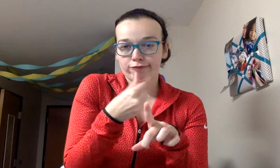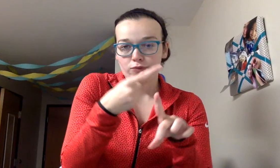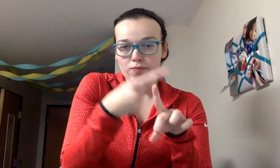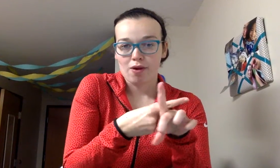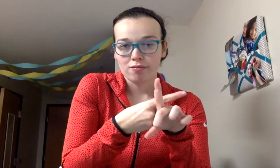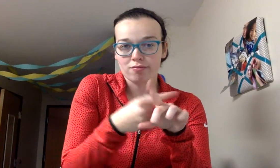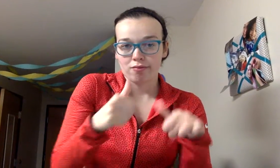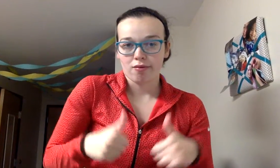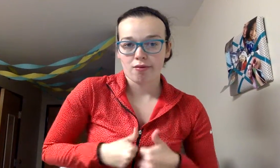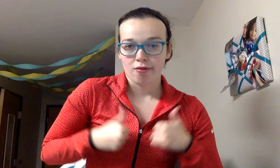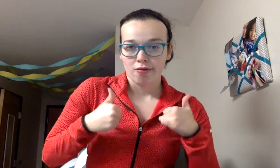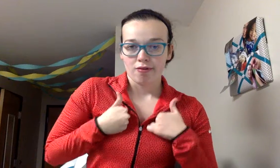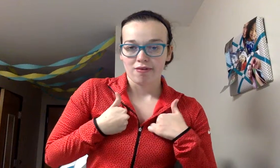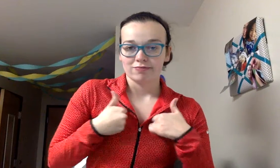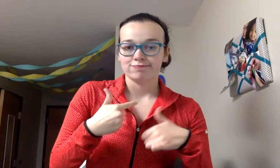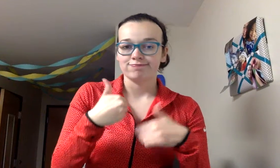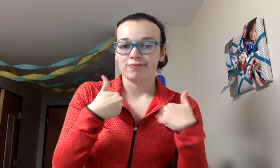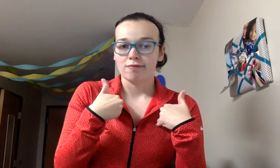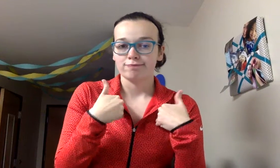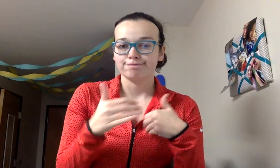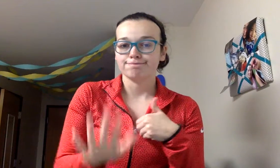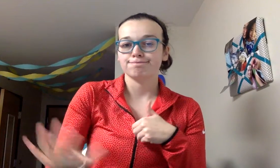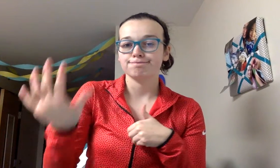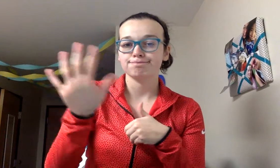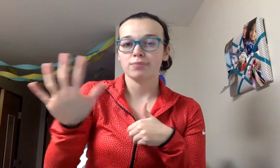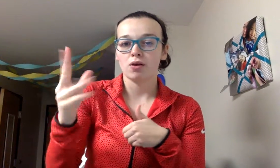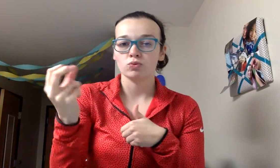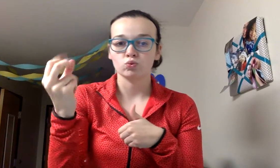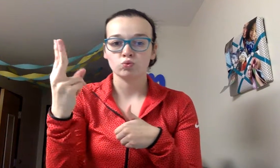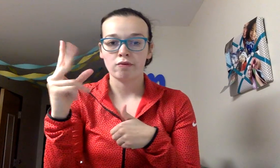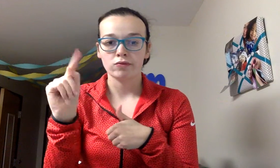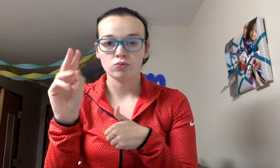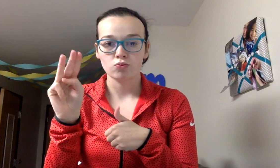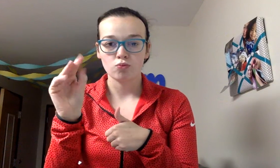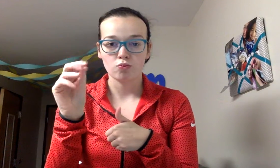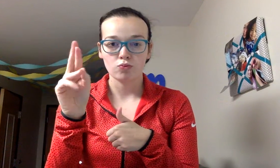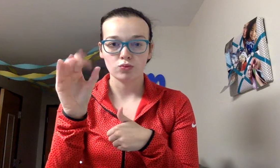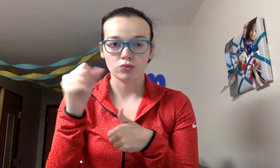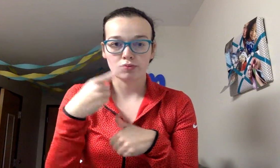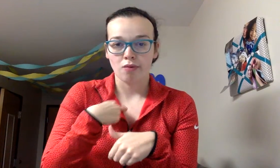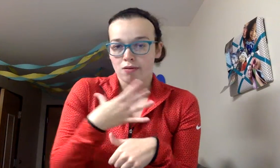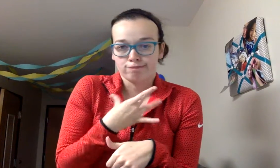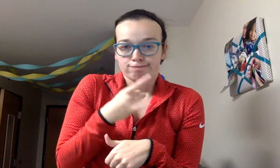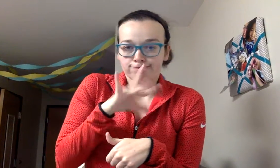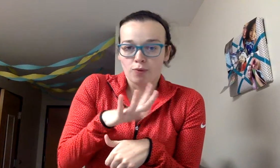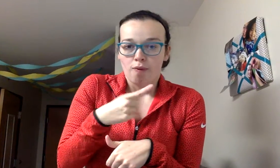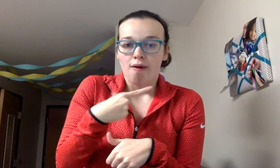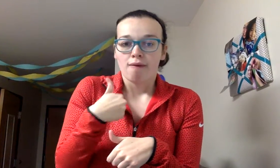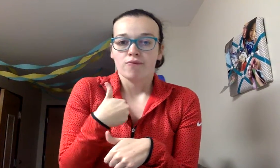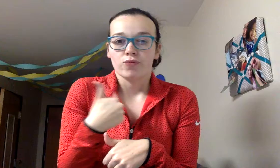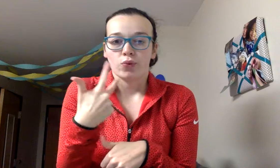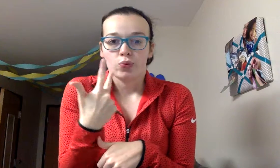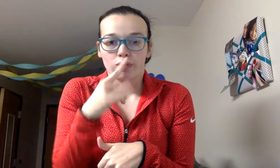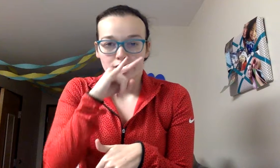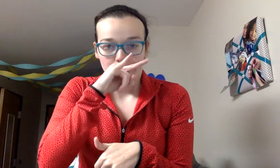approximately 12 tumors. I don't like this. I have 3 little kids. Let's be clear. This stinks. But I